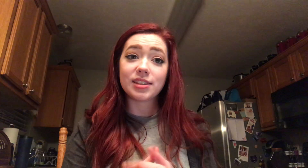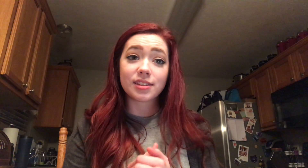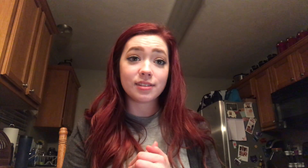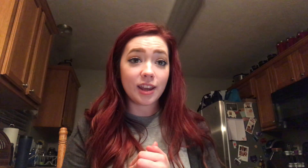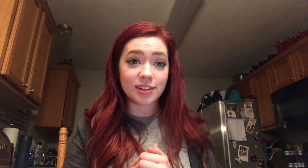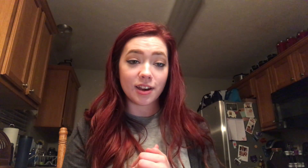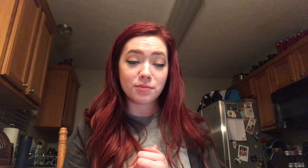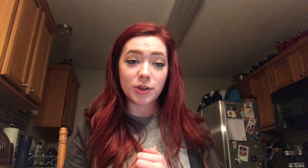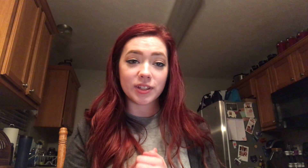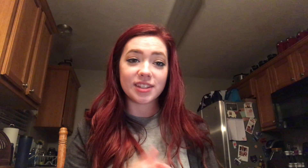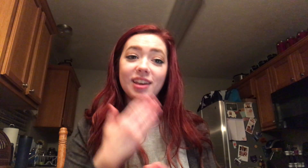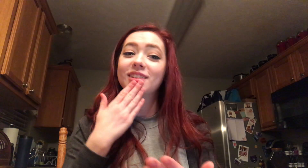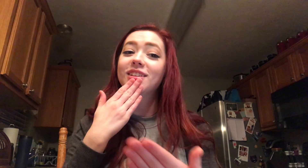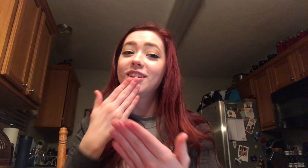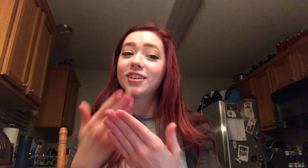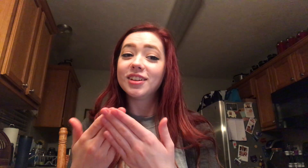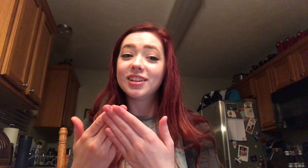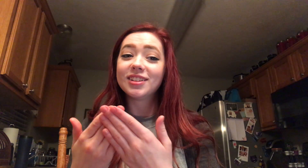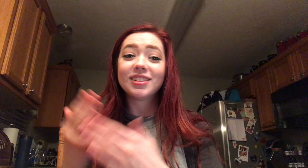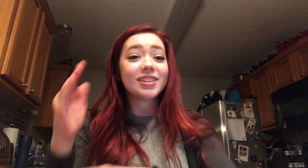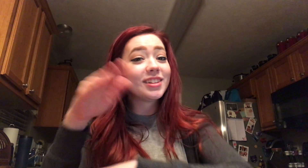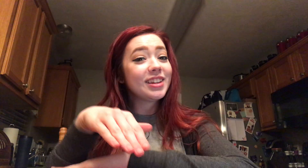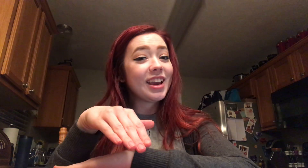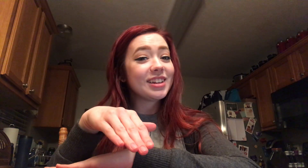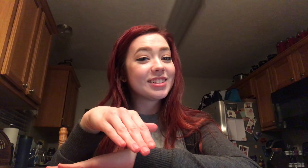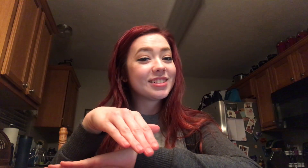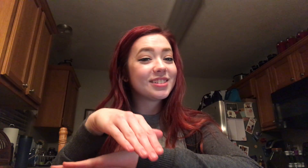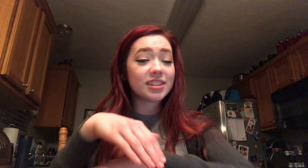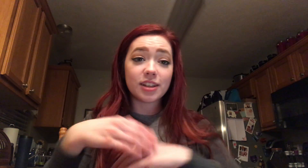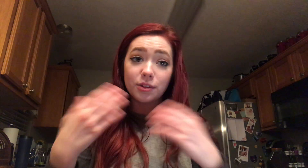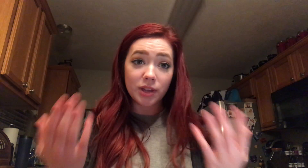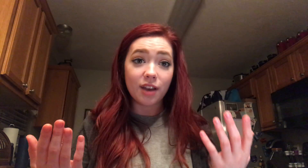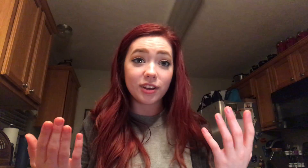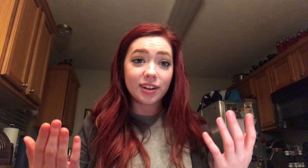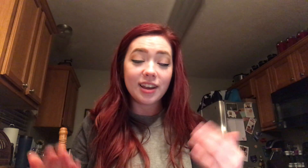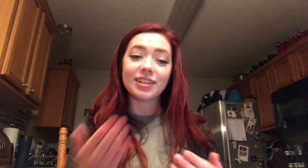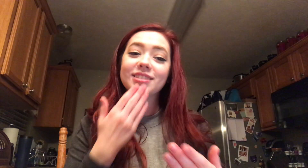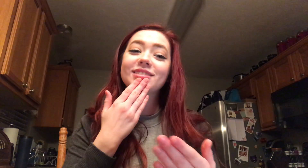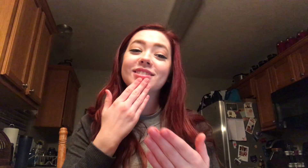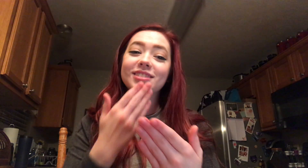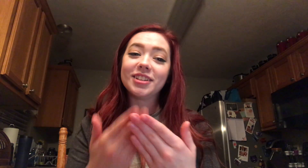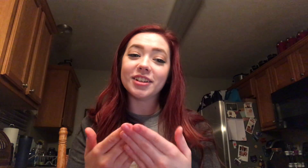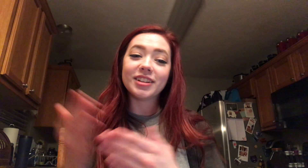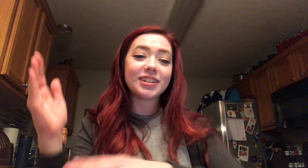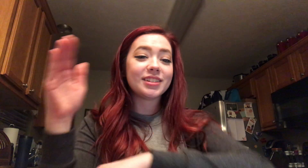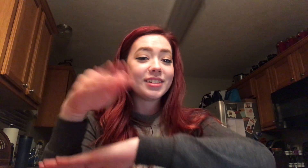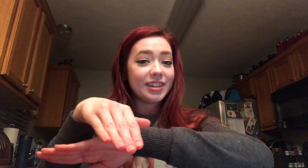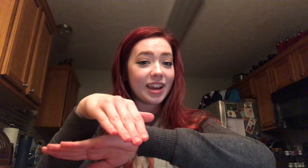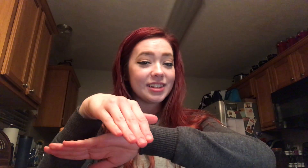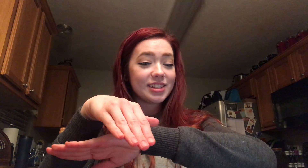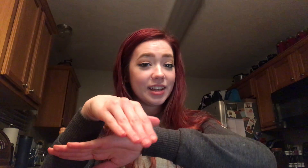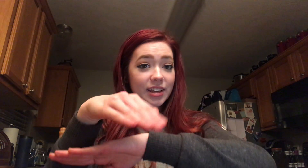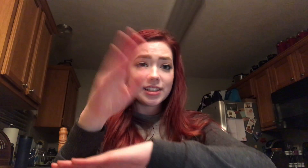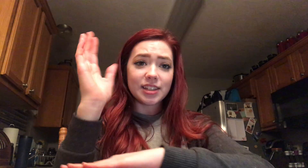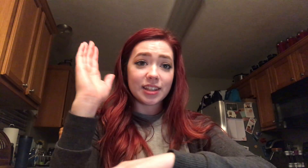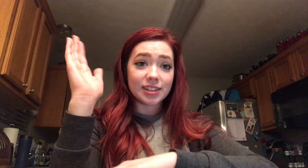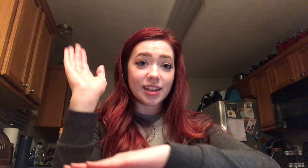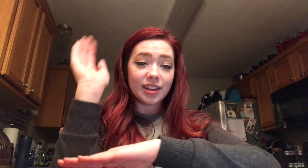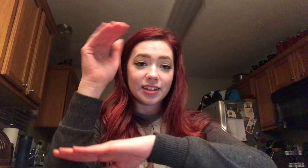It's nighttime. You could say good night to tell them to have a good night. Good night. See, the sun is